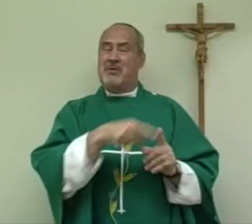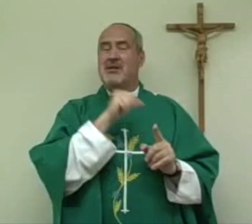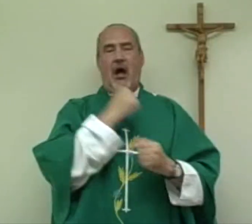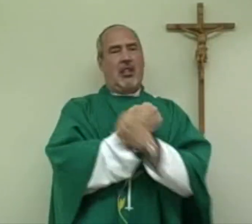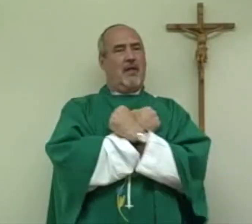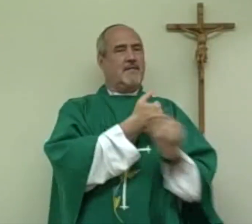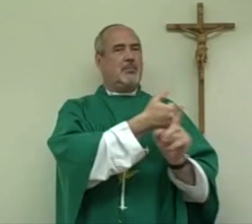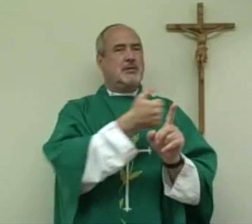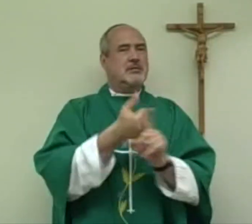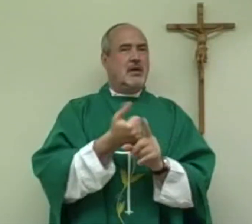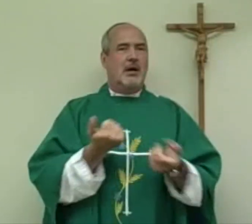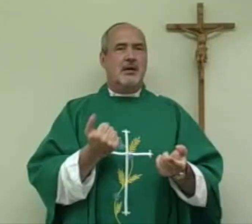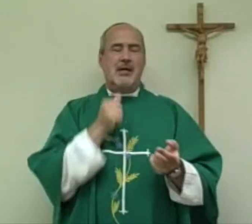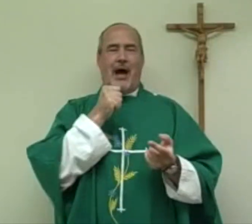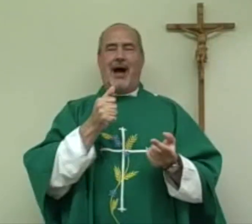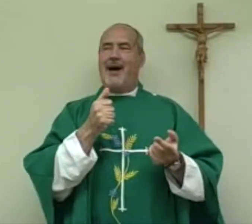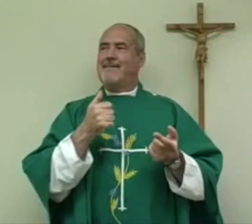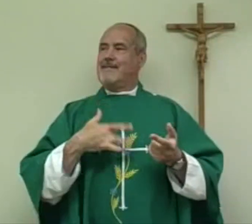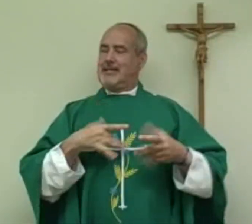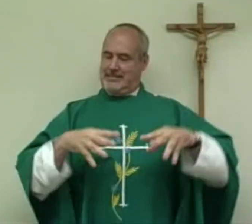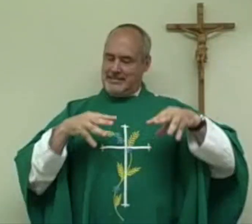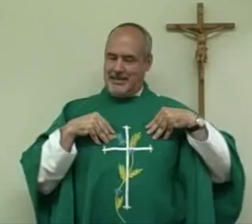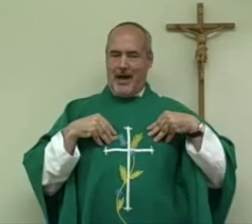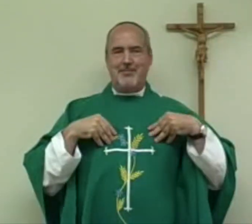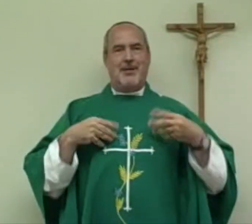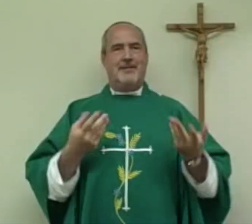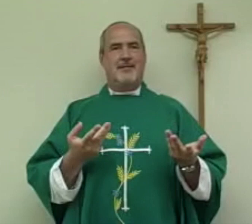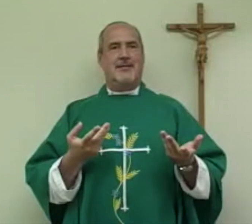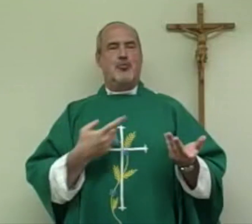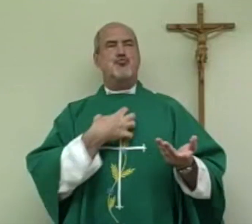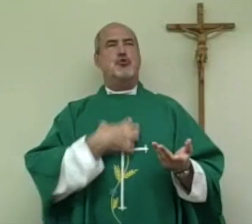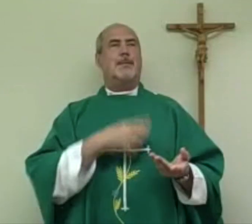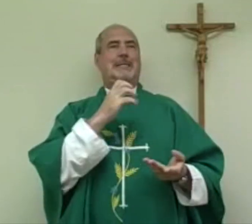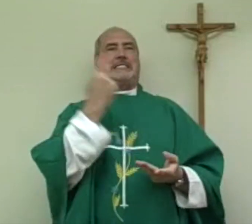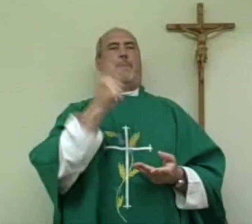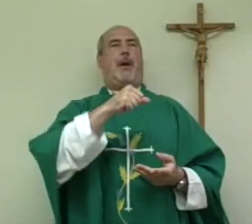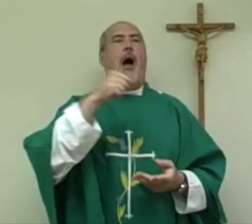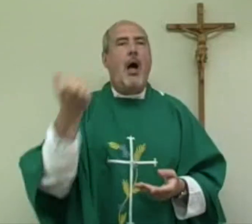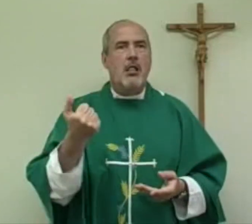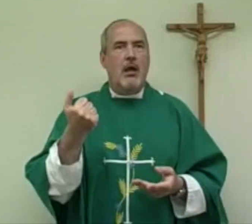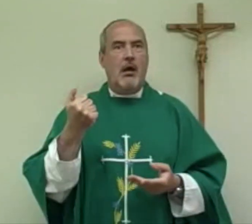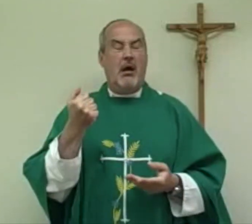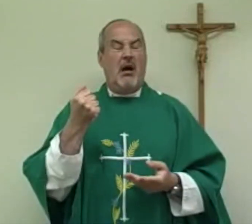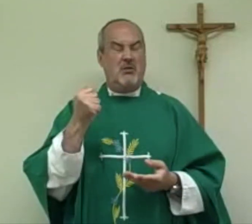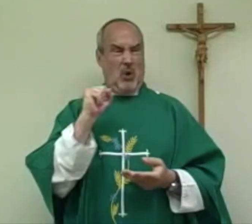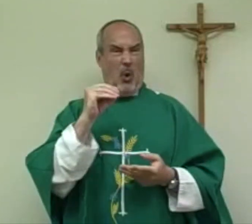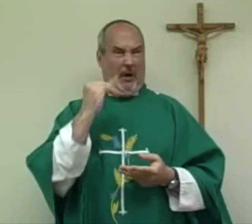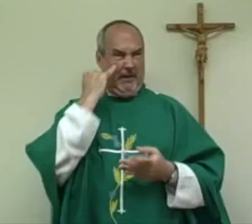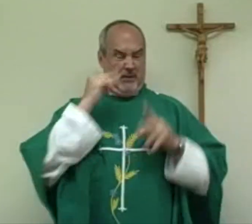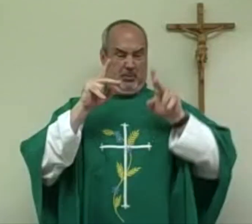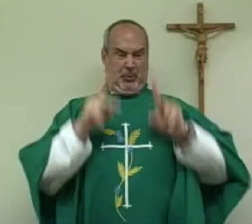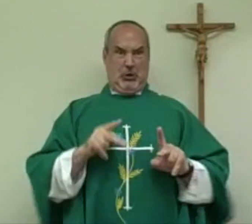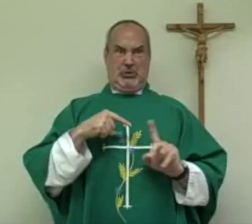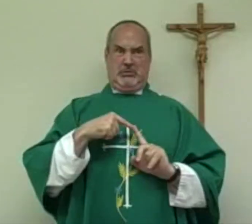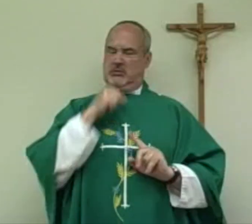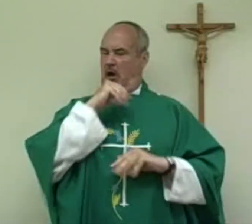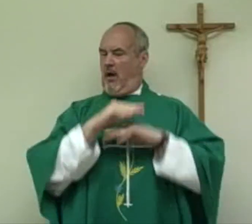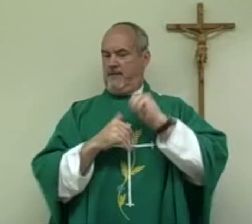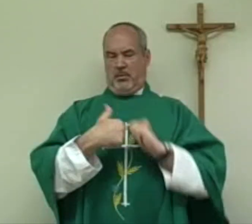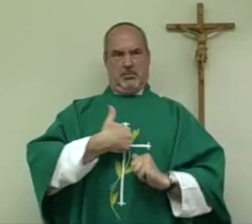aren't good at communicating with others don't really love themselves, haven't really accepted themselves, and maybe even wish they were